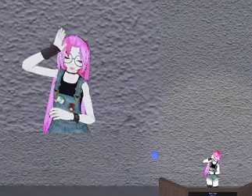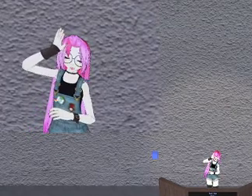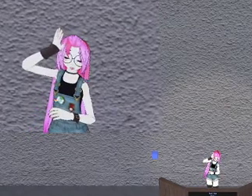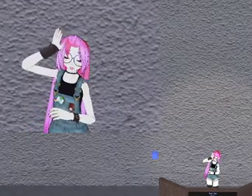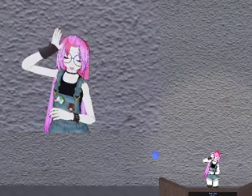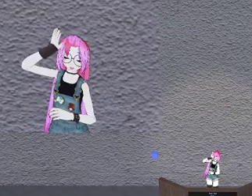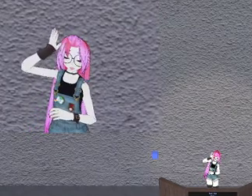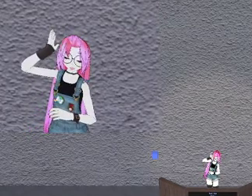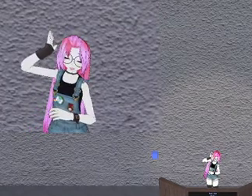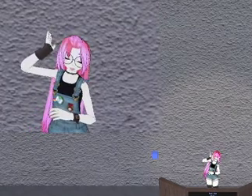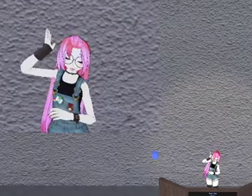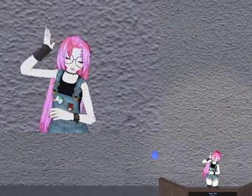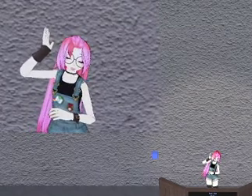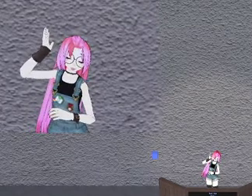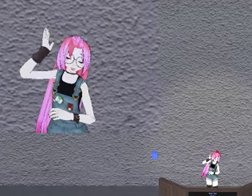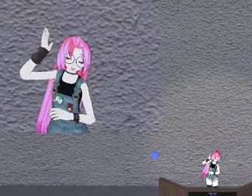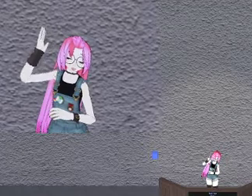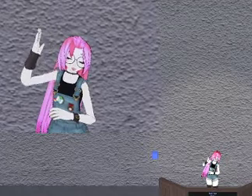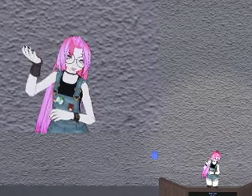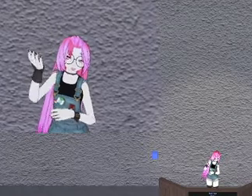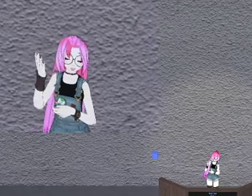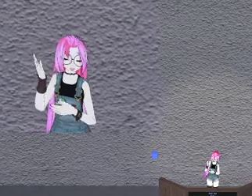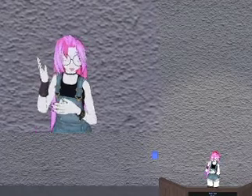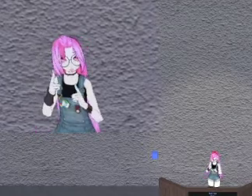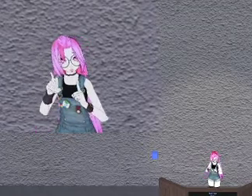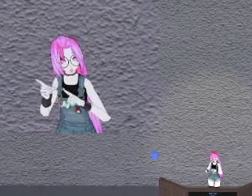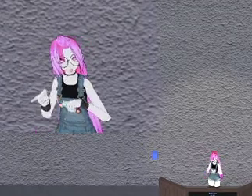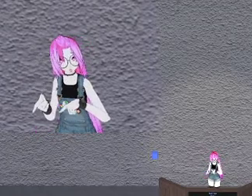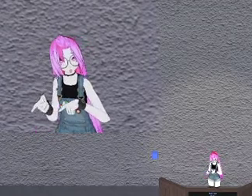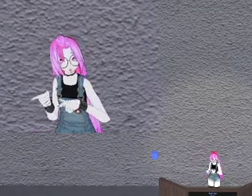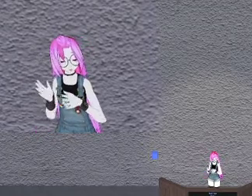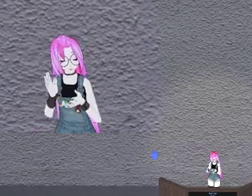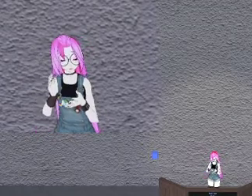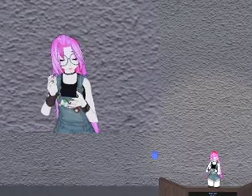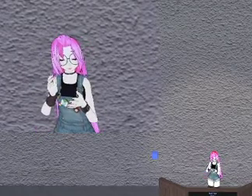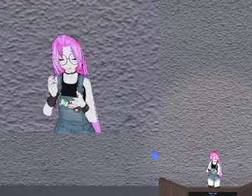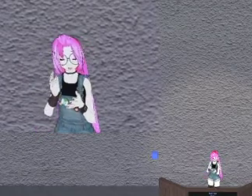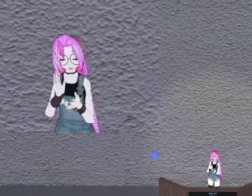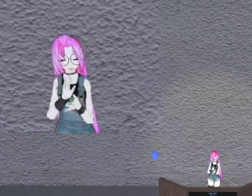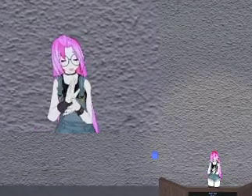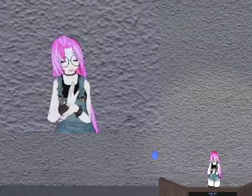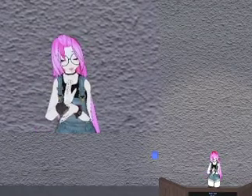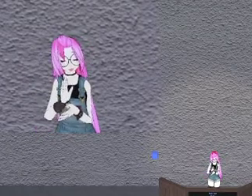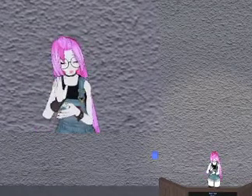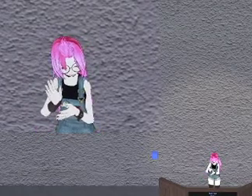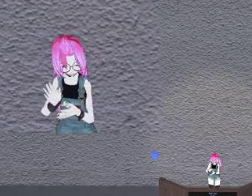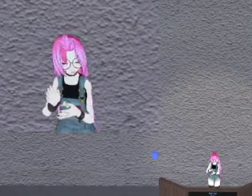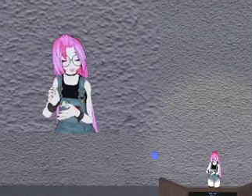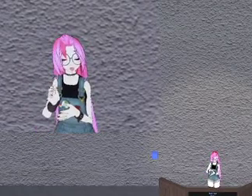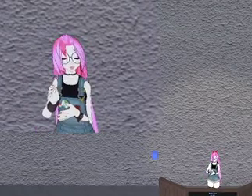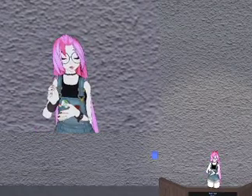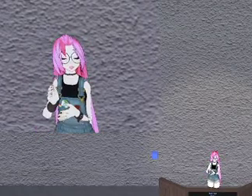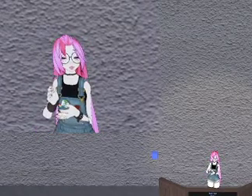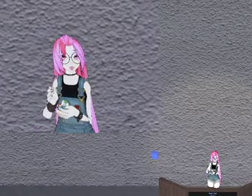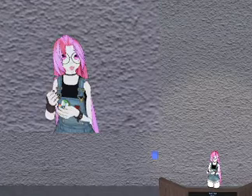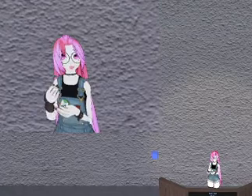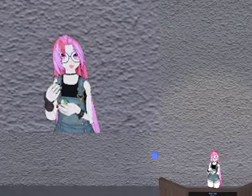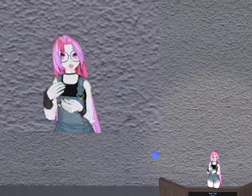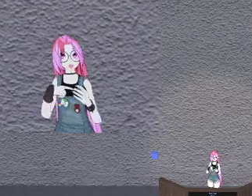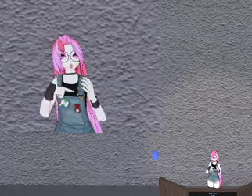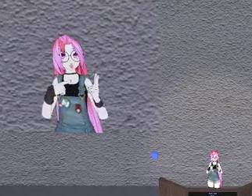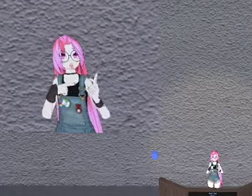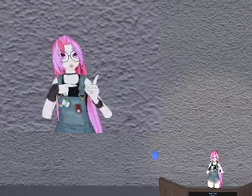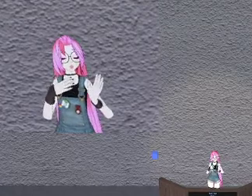this up in the Discord, because they were saying like, is it okay if I'm saying I'm going to school? You can say that if you're saying